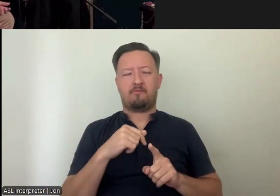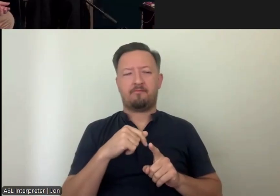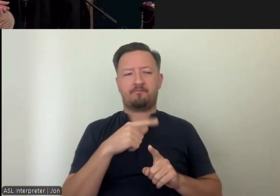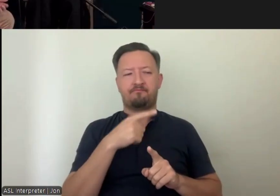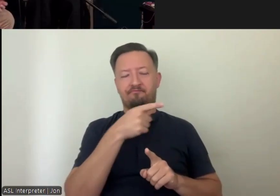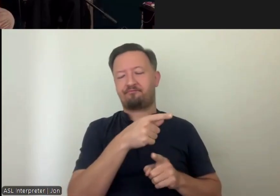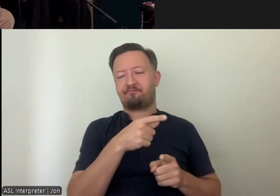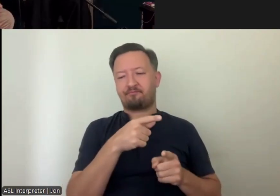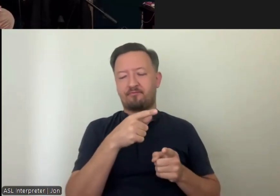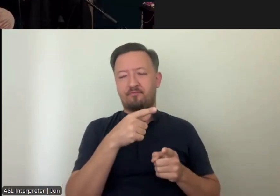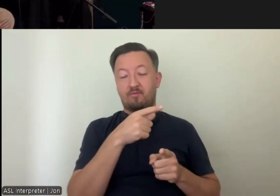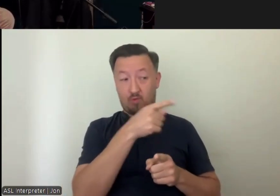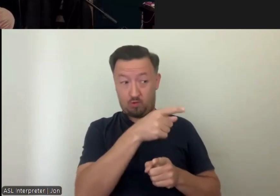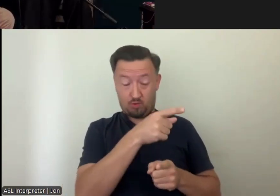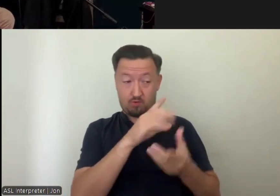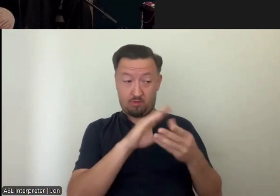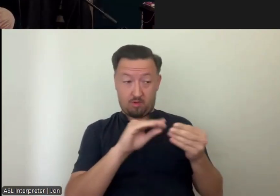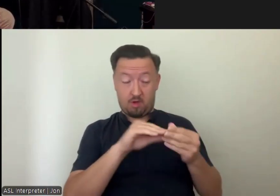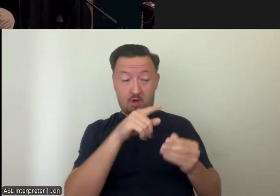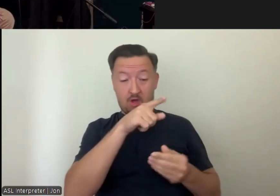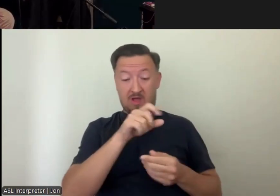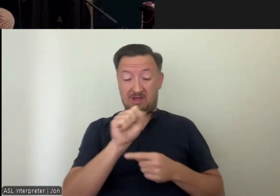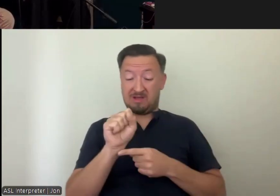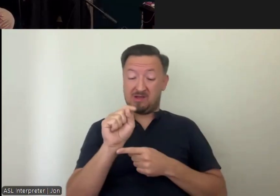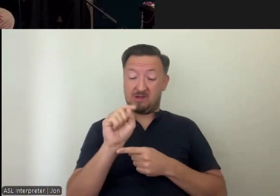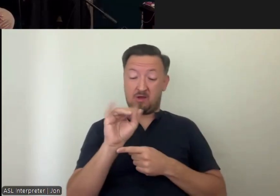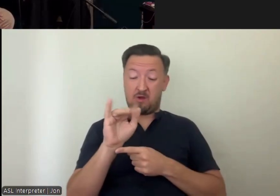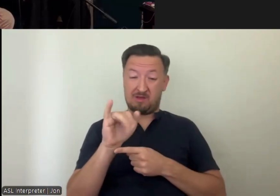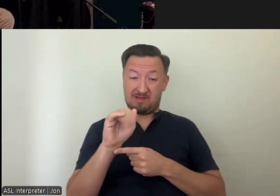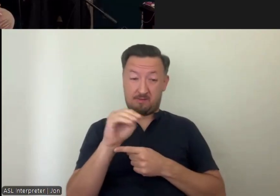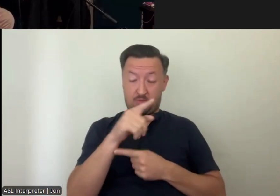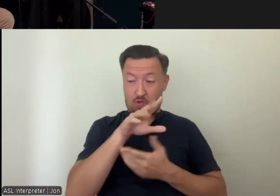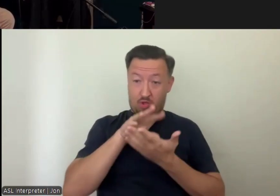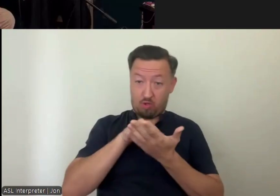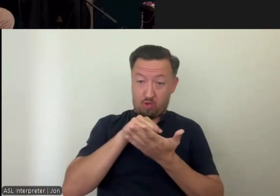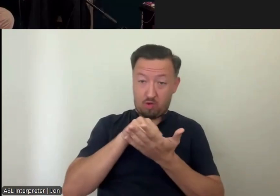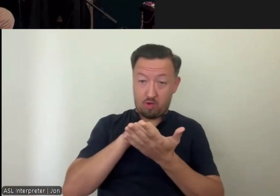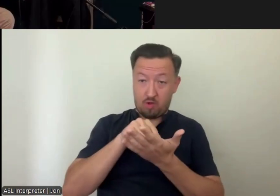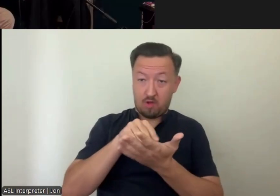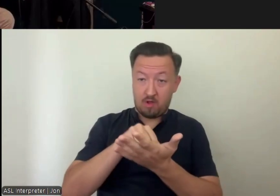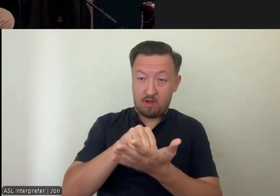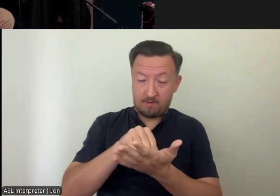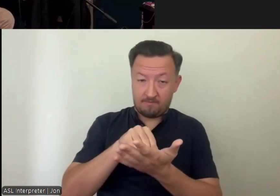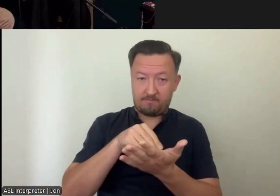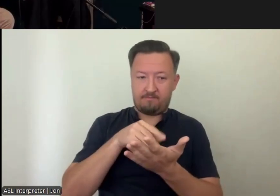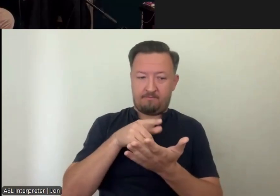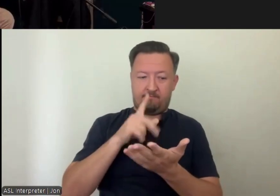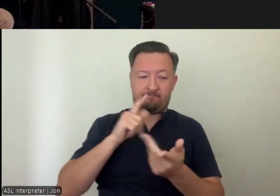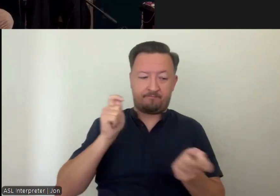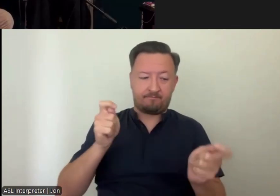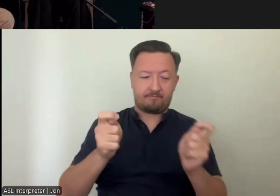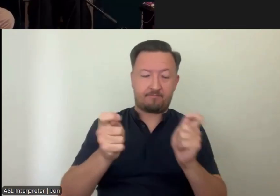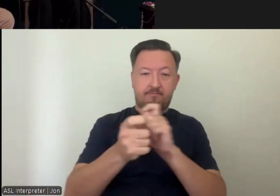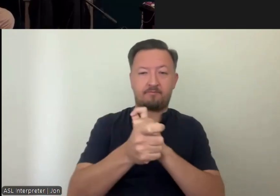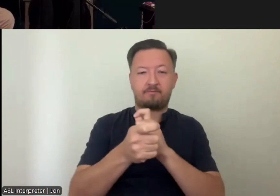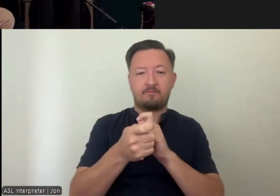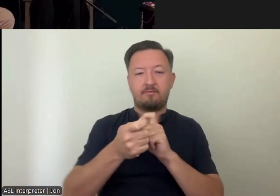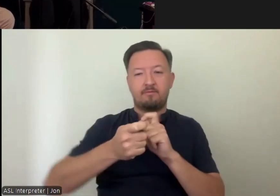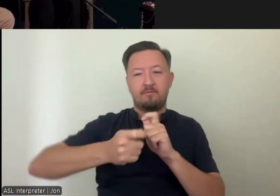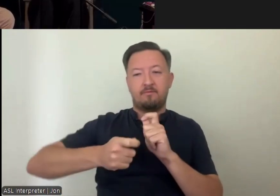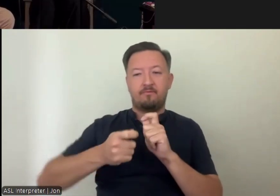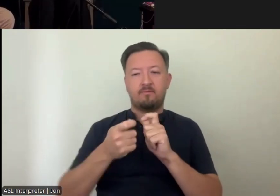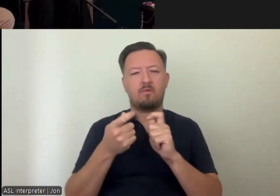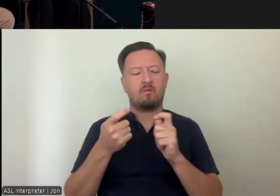you learned about Stoicism, there was something very transformative about this. So I wanted to the degree that